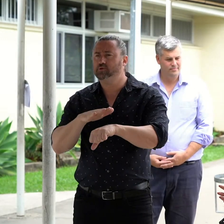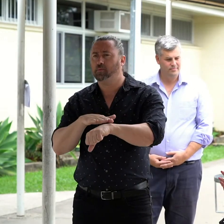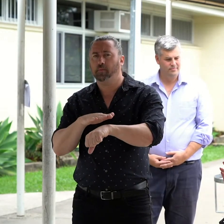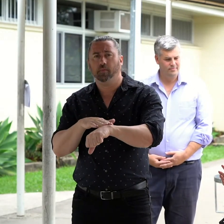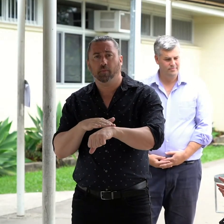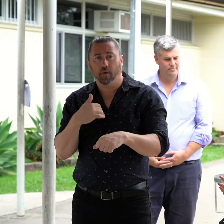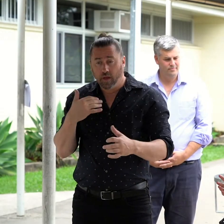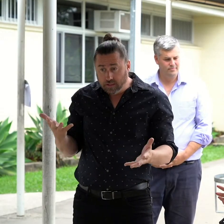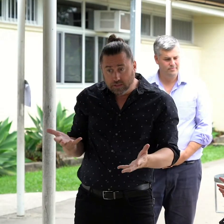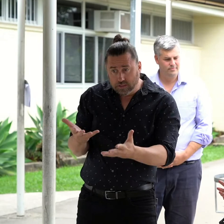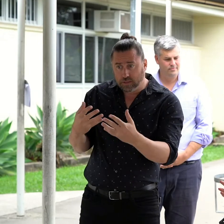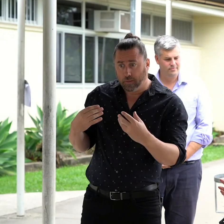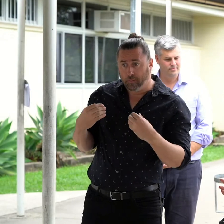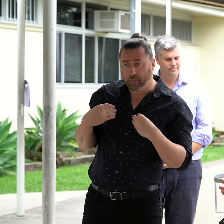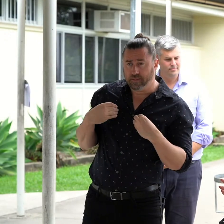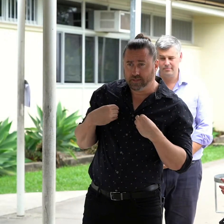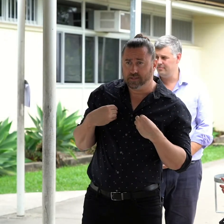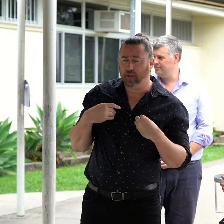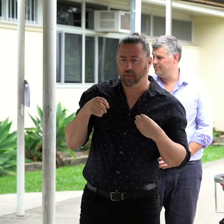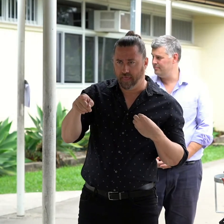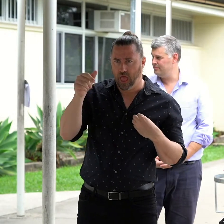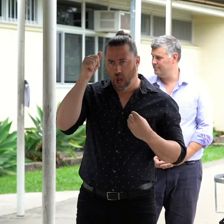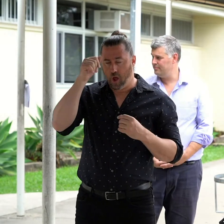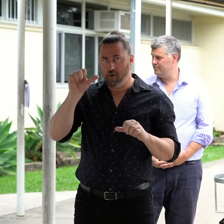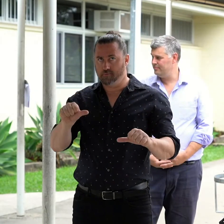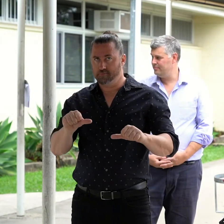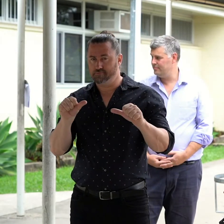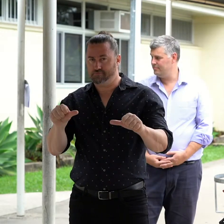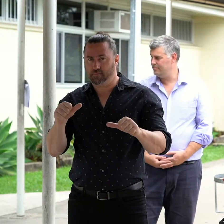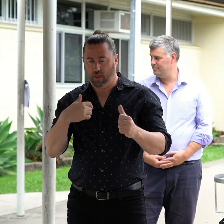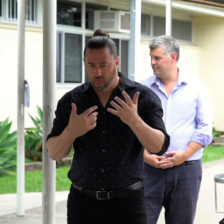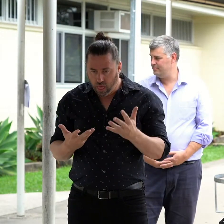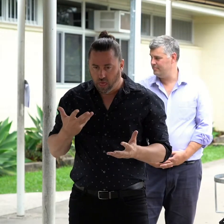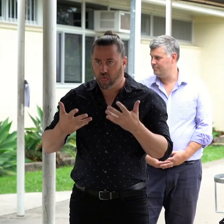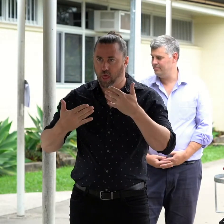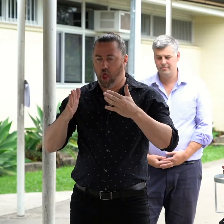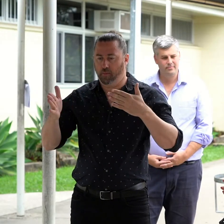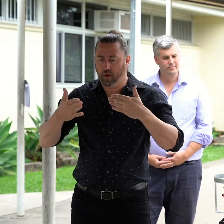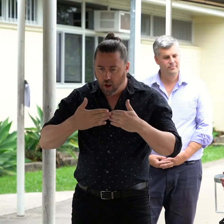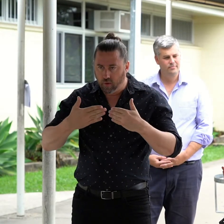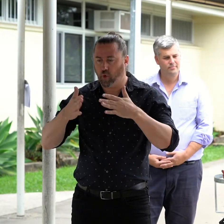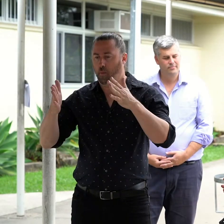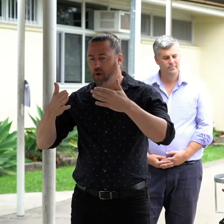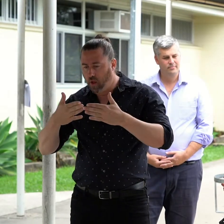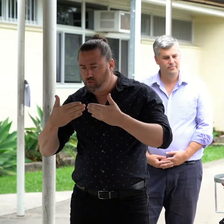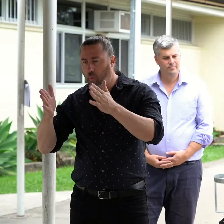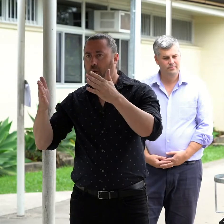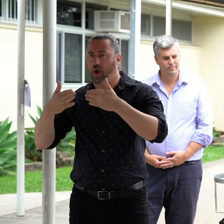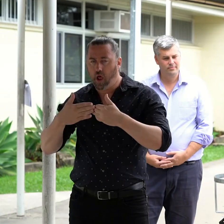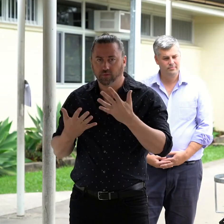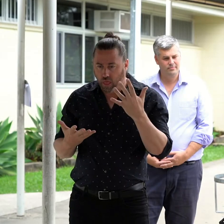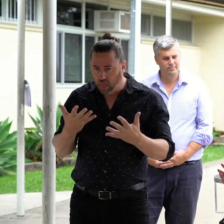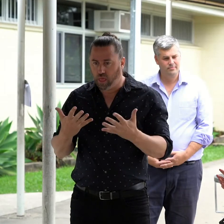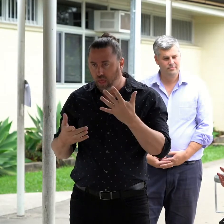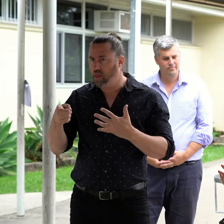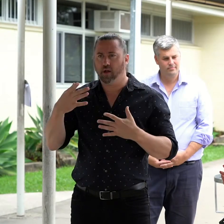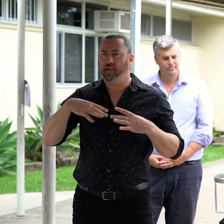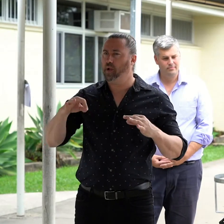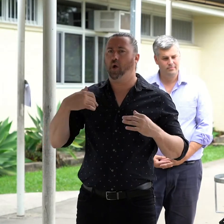those businesses is give them confidence that we're not going to have widespread transmission happening